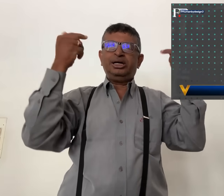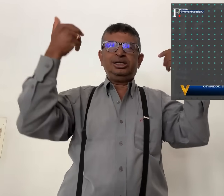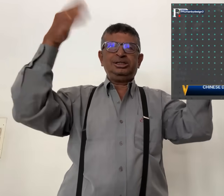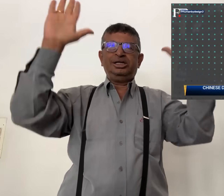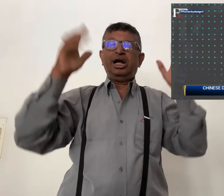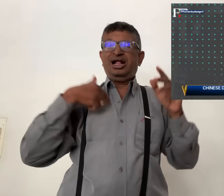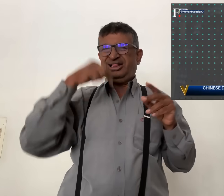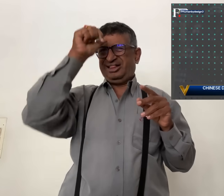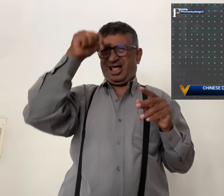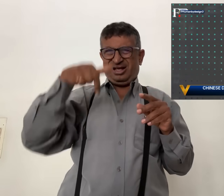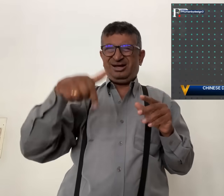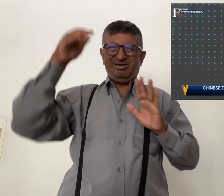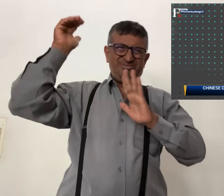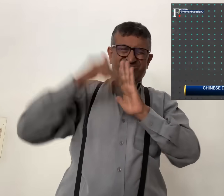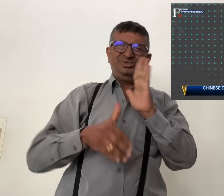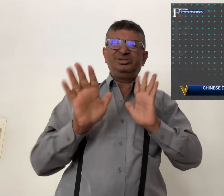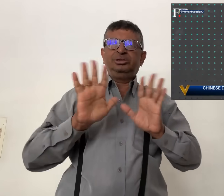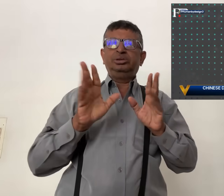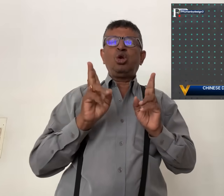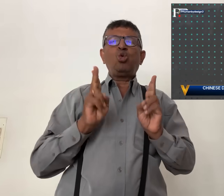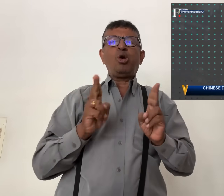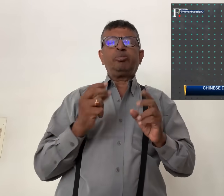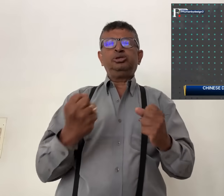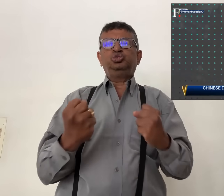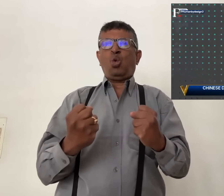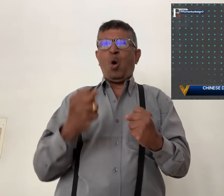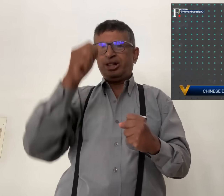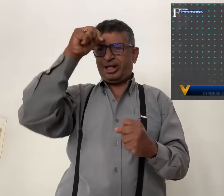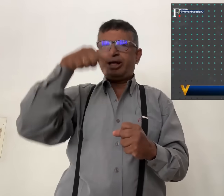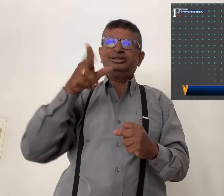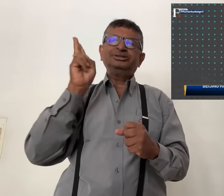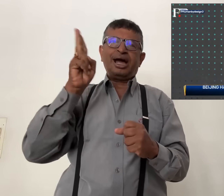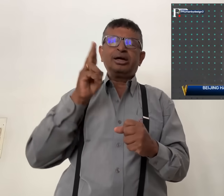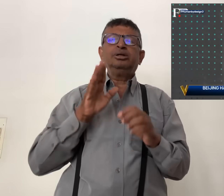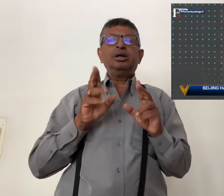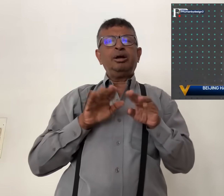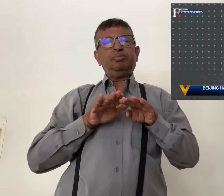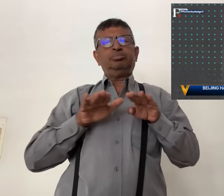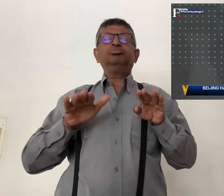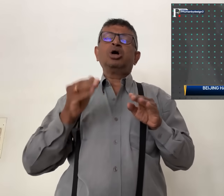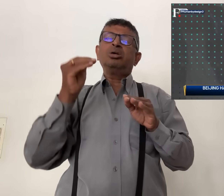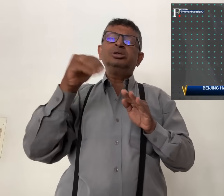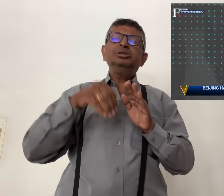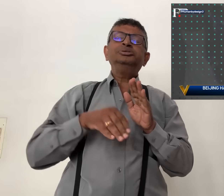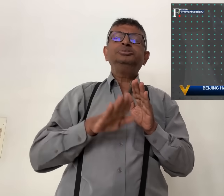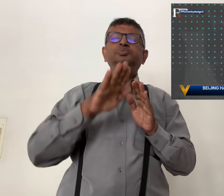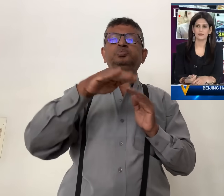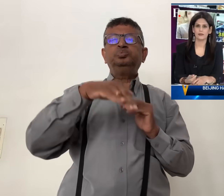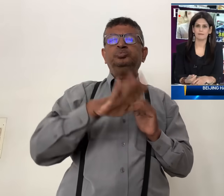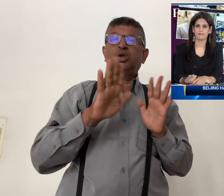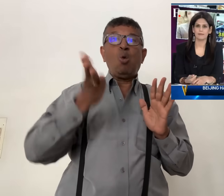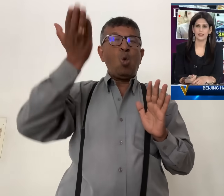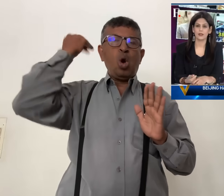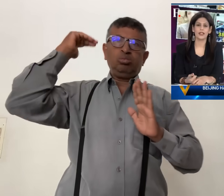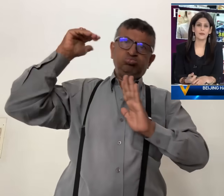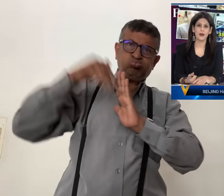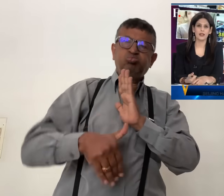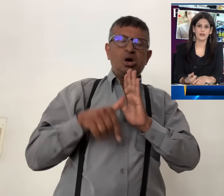of the price is paid for its logo. But if you do not care about logo, you just want the same quality, same material, you can just buy from us. So same product from the